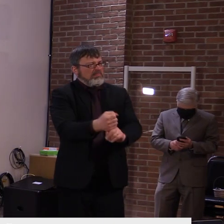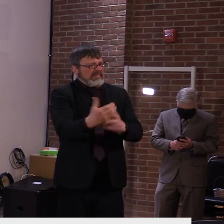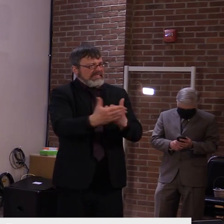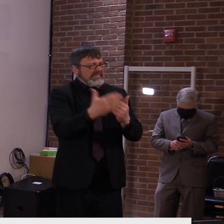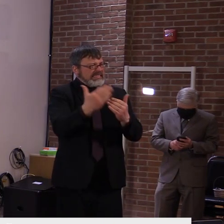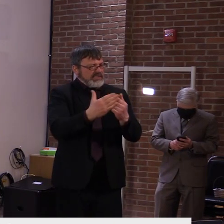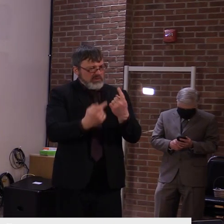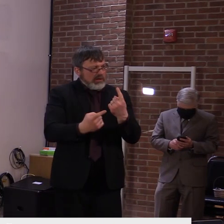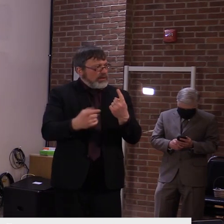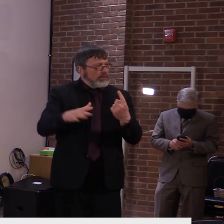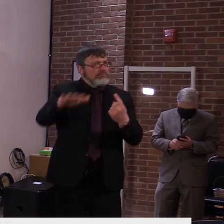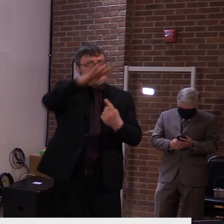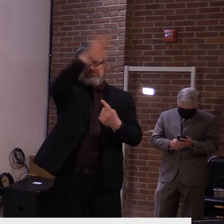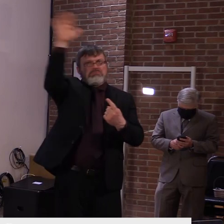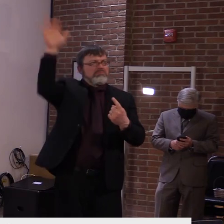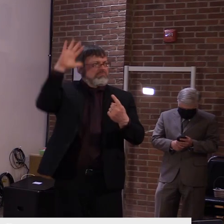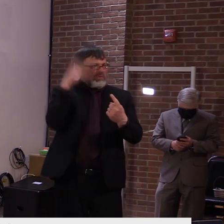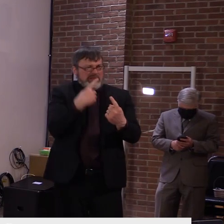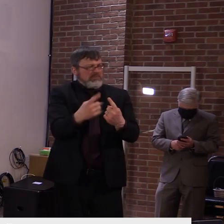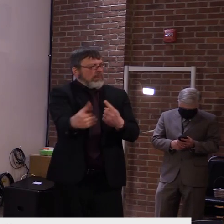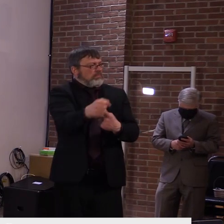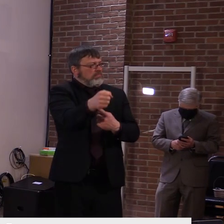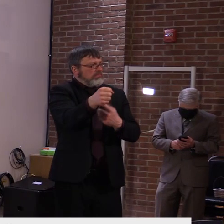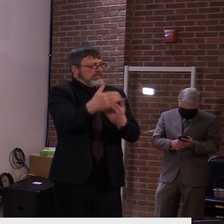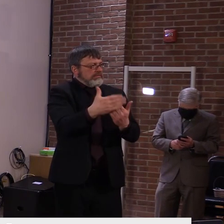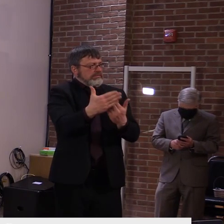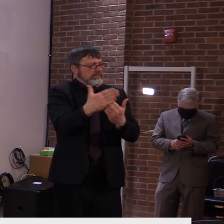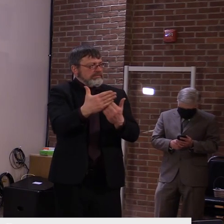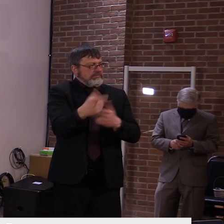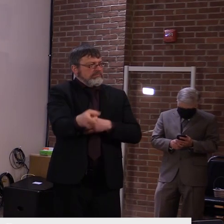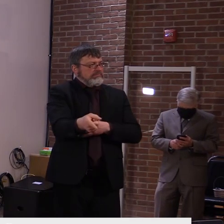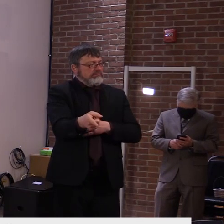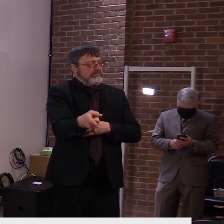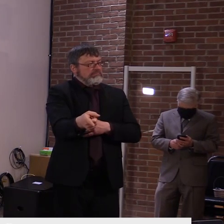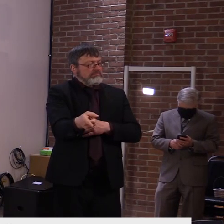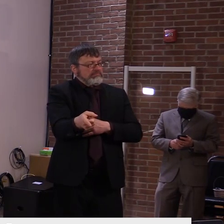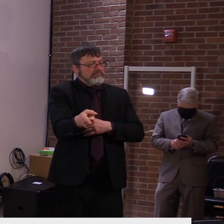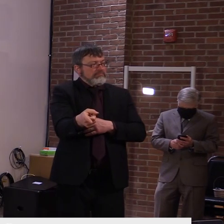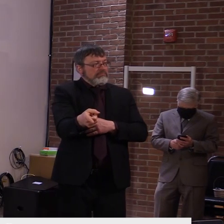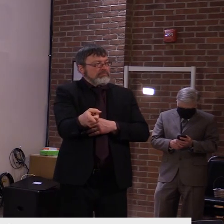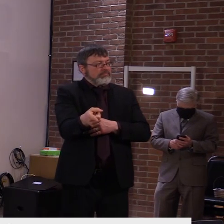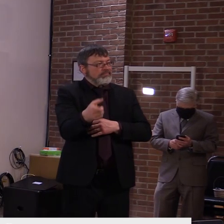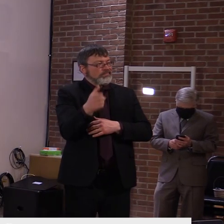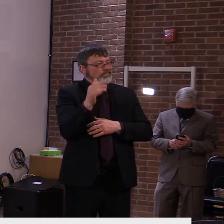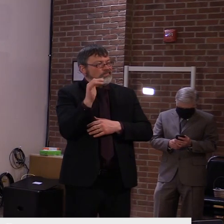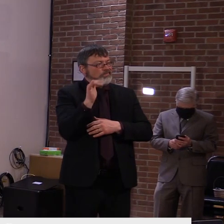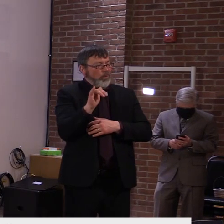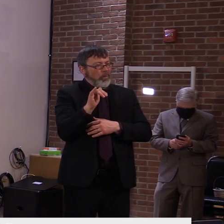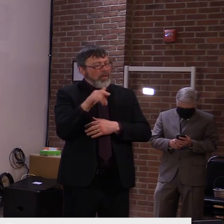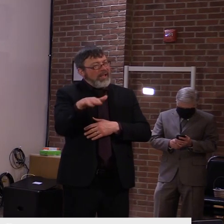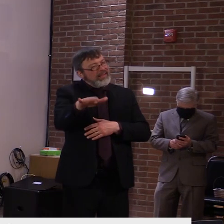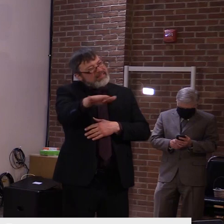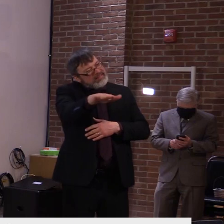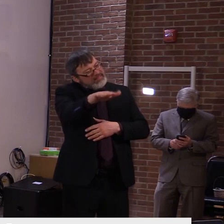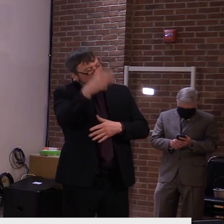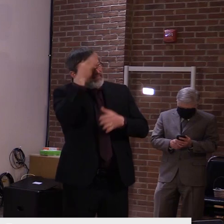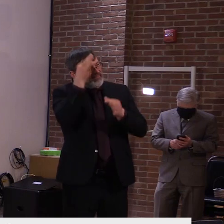that very closely. But I think everyone should have some confidence that we really have some good understanding of the